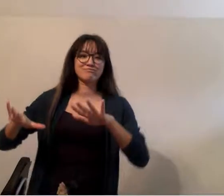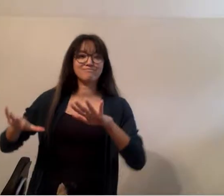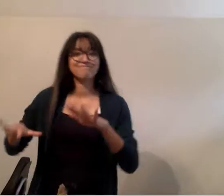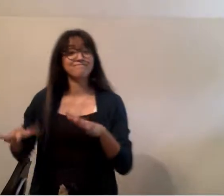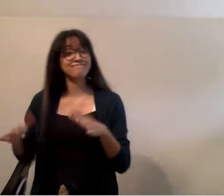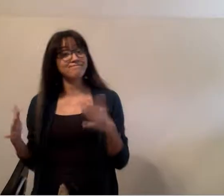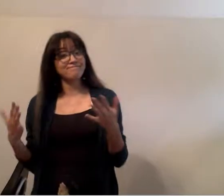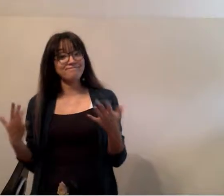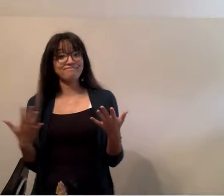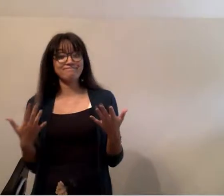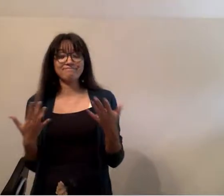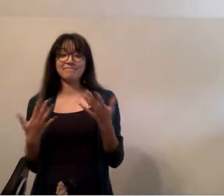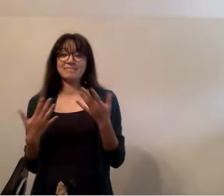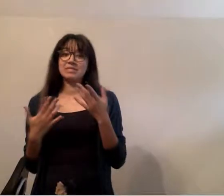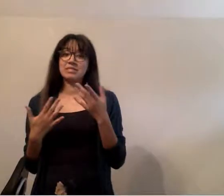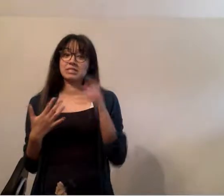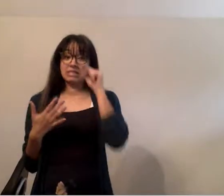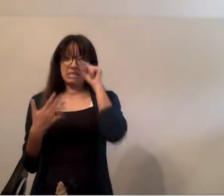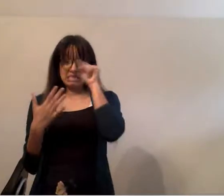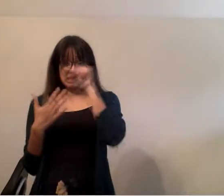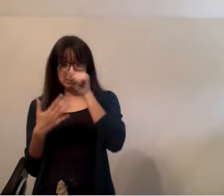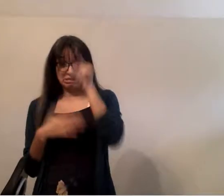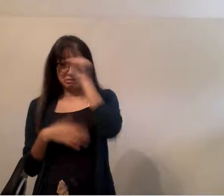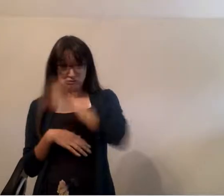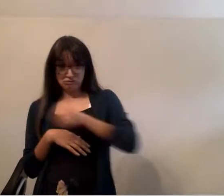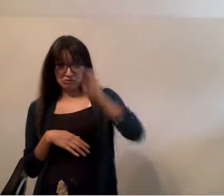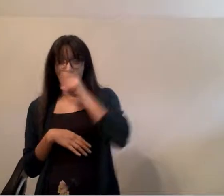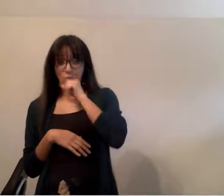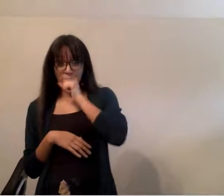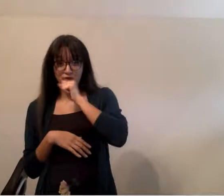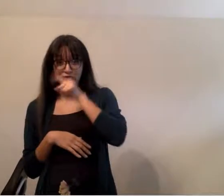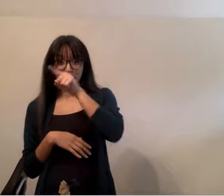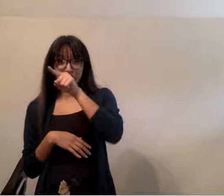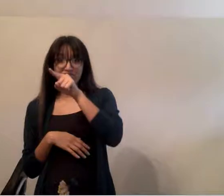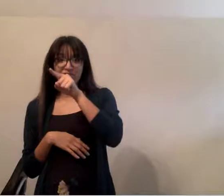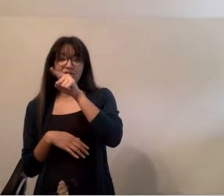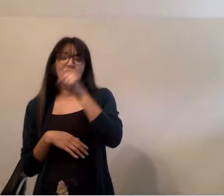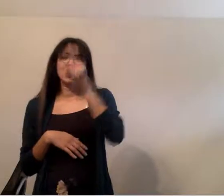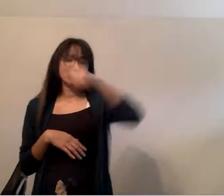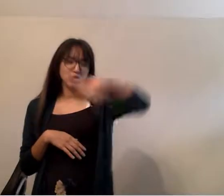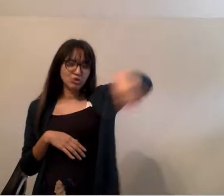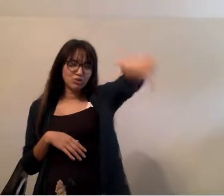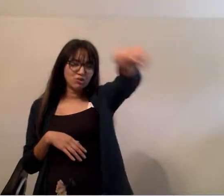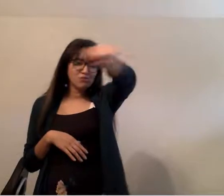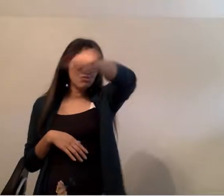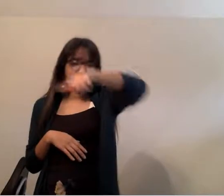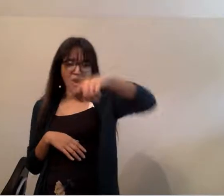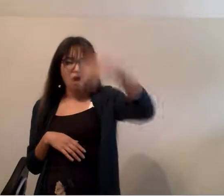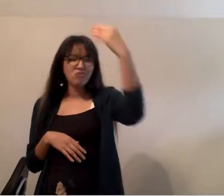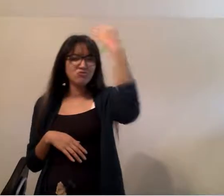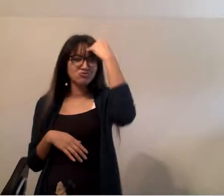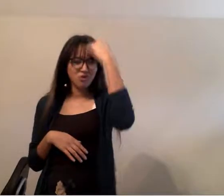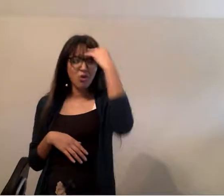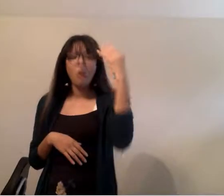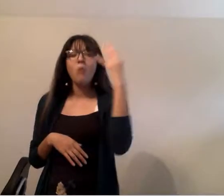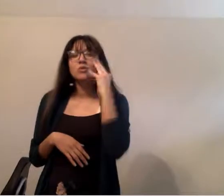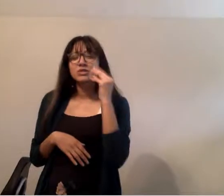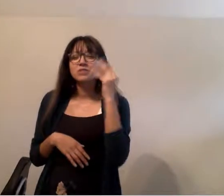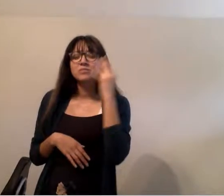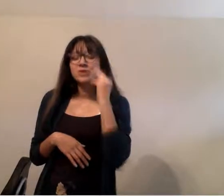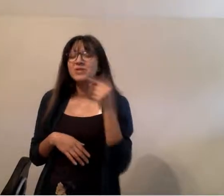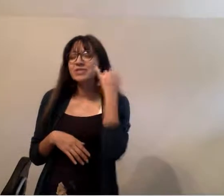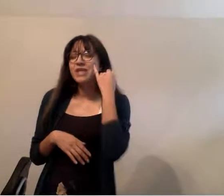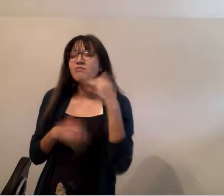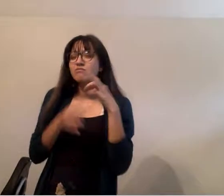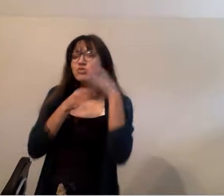Now, the dark playground is a place that all of you procrastinators out there know very well. It's where leisure